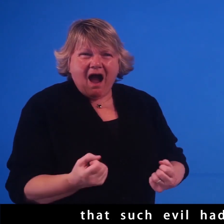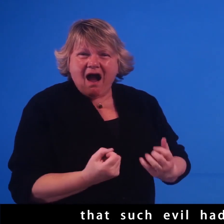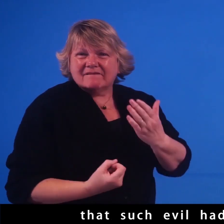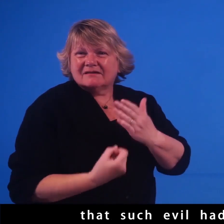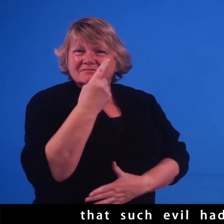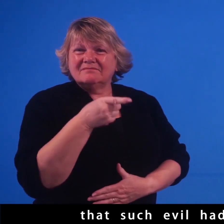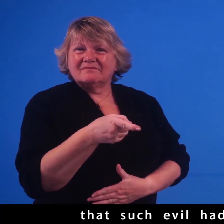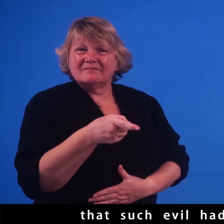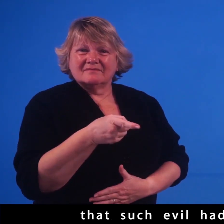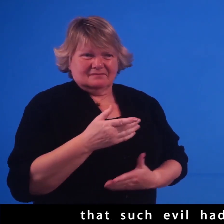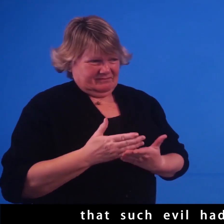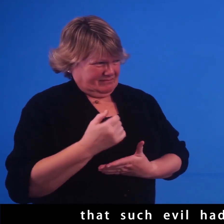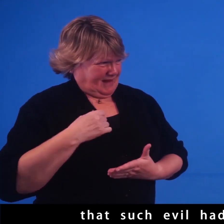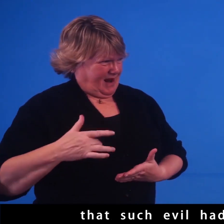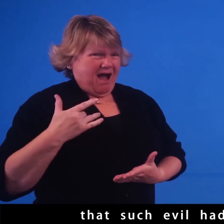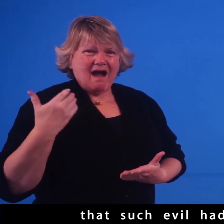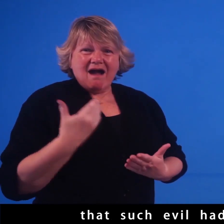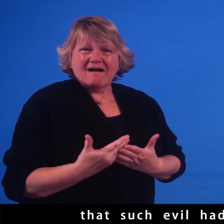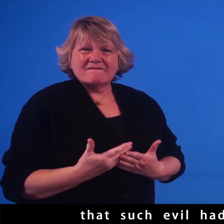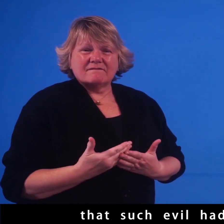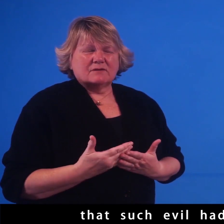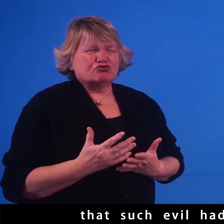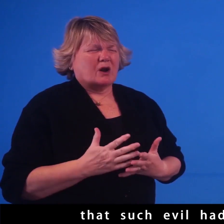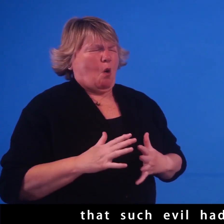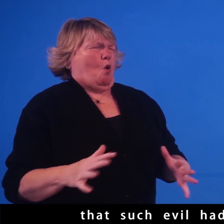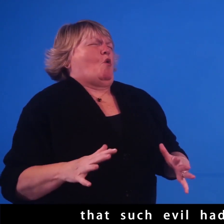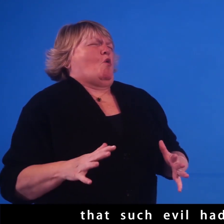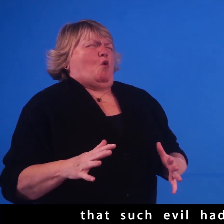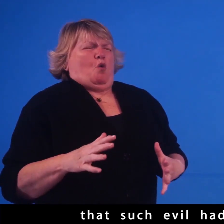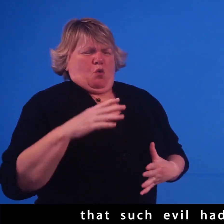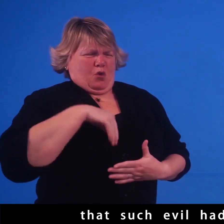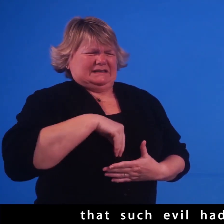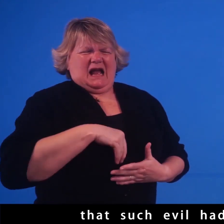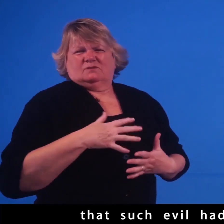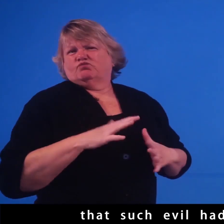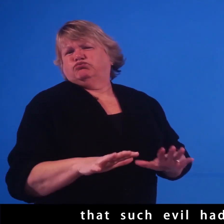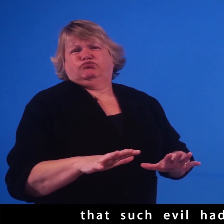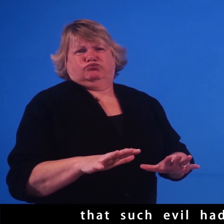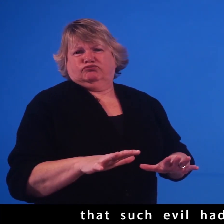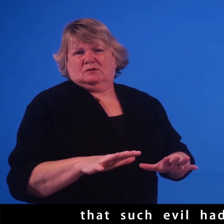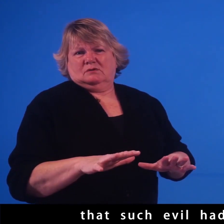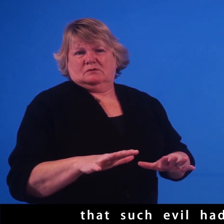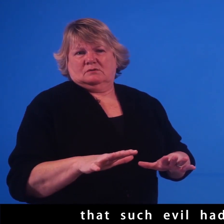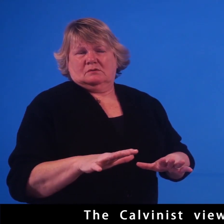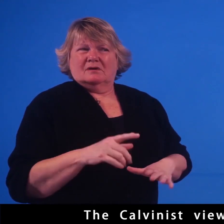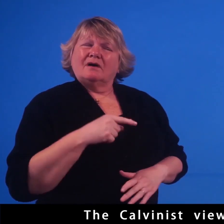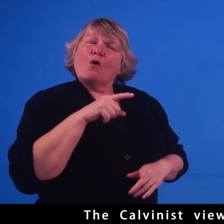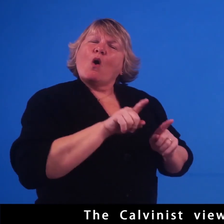That such evil had taken place during his lifetime shook him to the core.